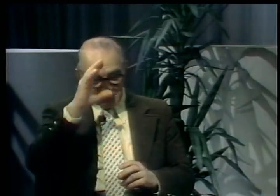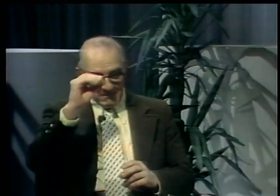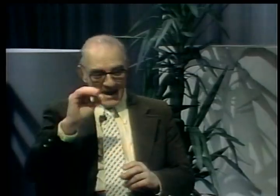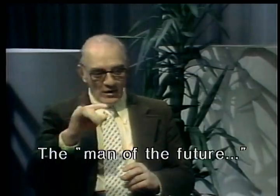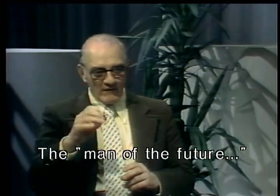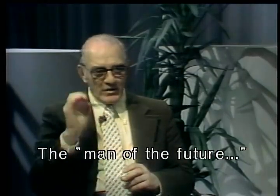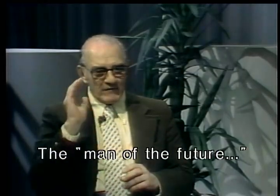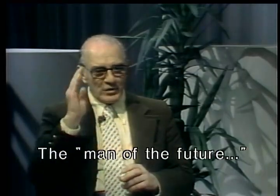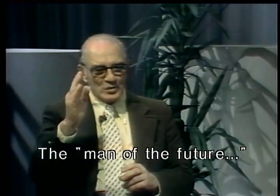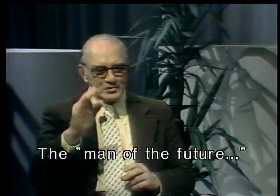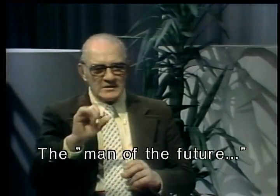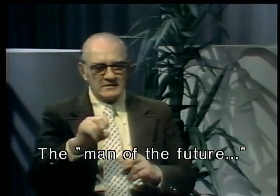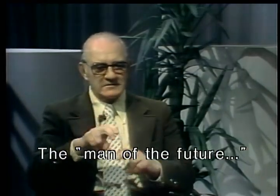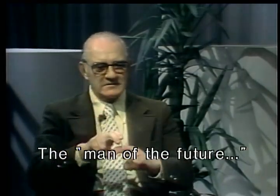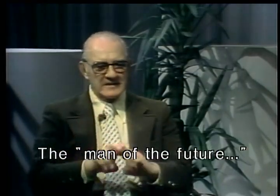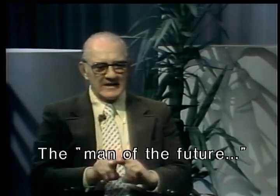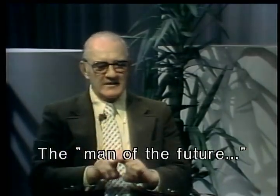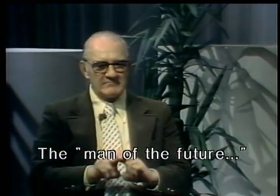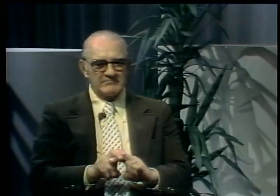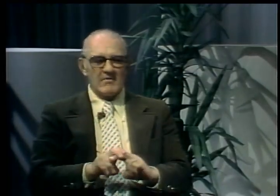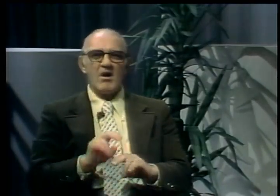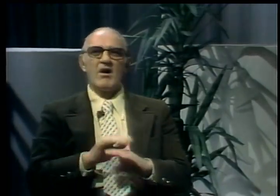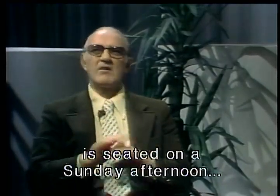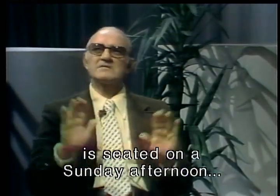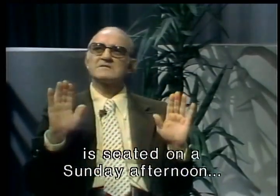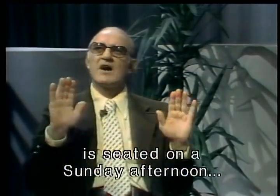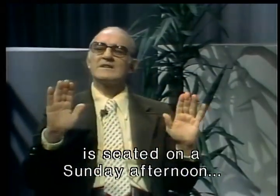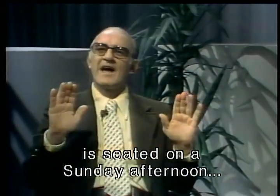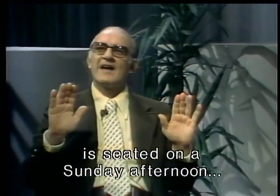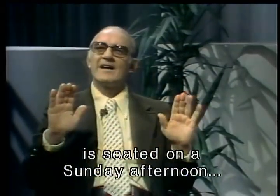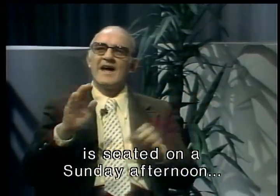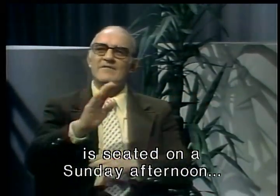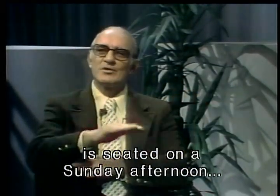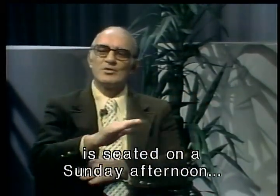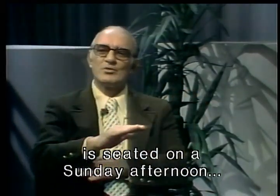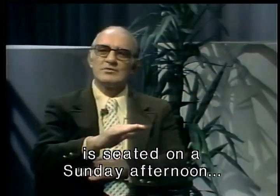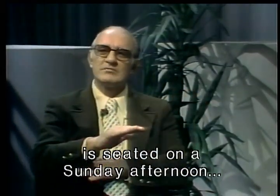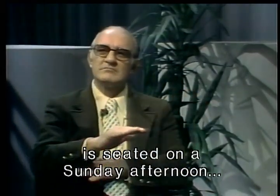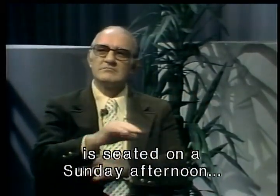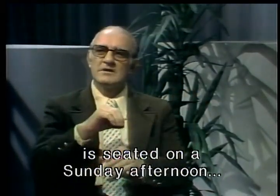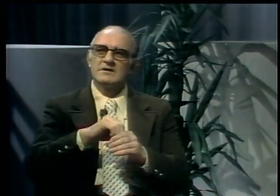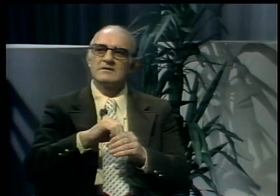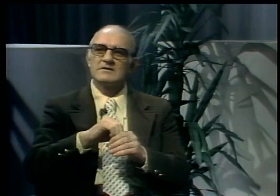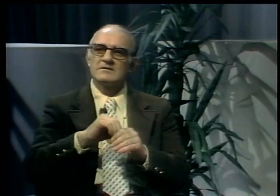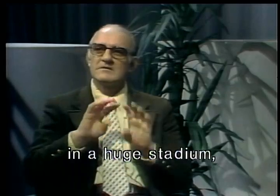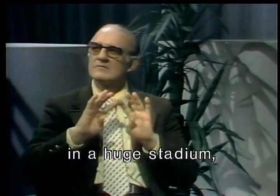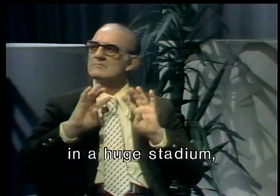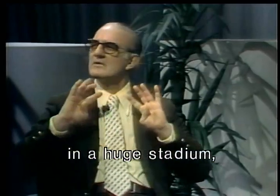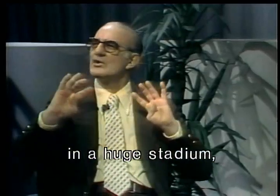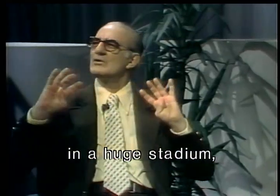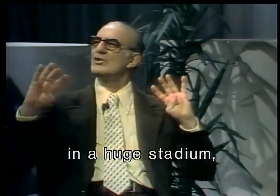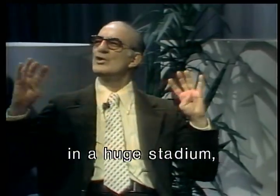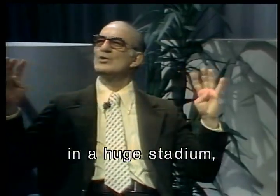Man of the Future is seated on Sunday afternoon in a